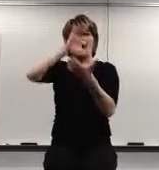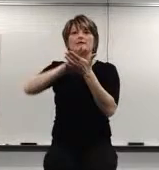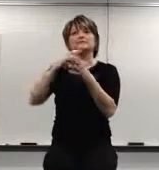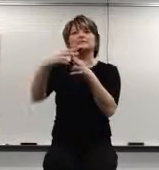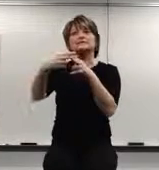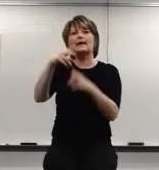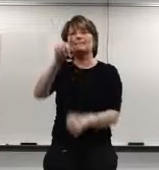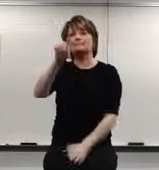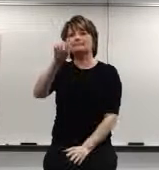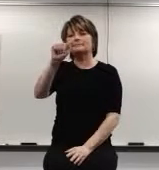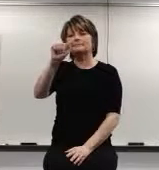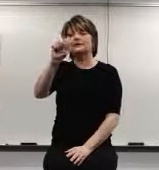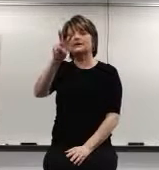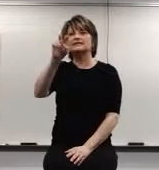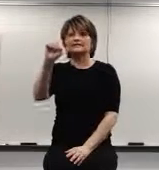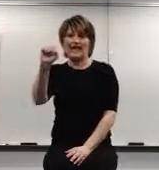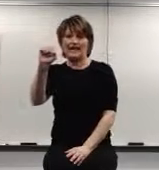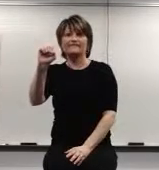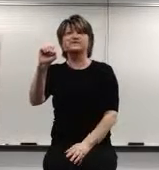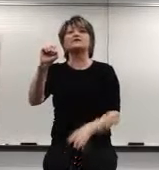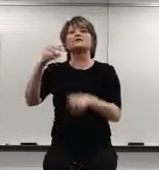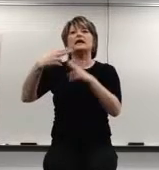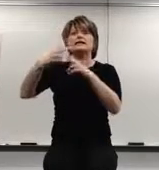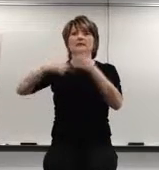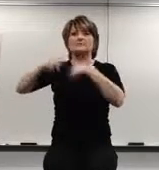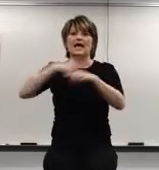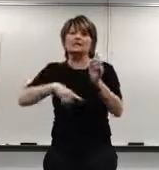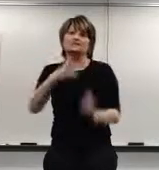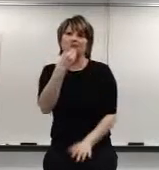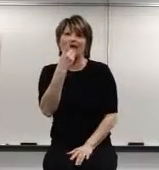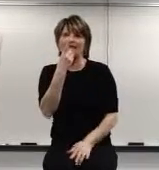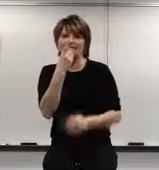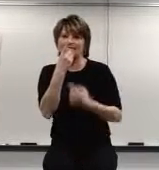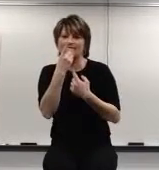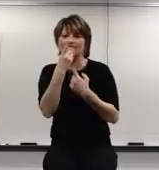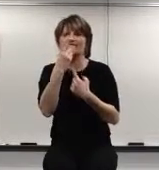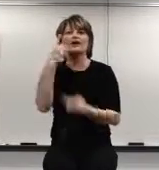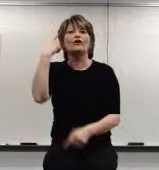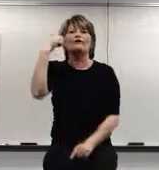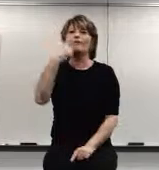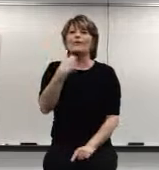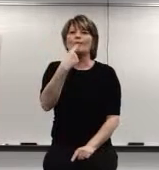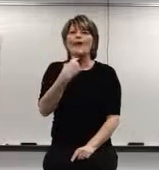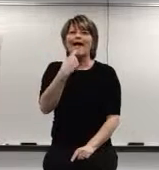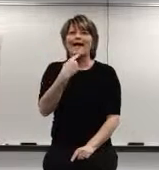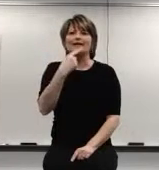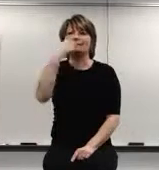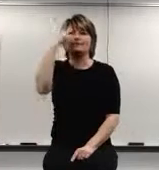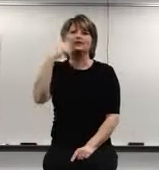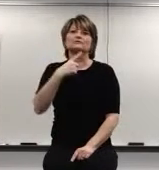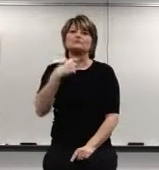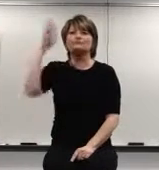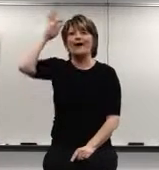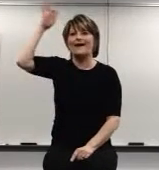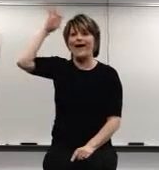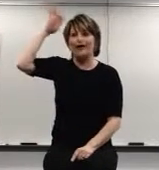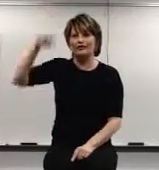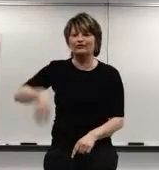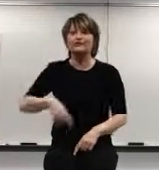so first, my husband's name is Dave. His name sign is this, a D on the mouth, for red, because he has